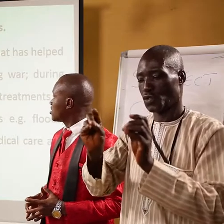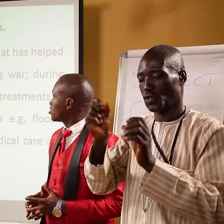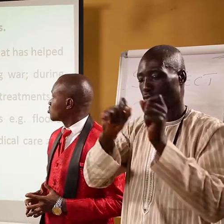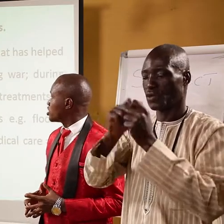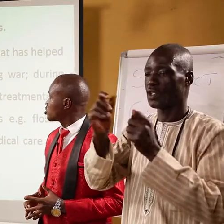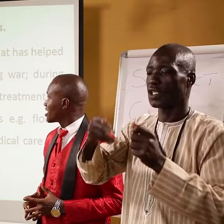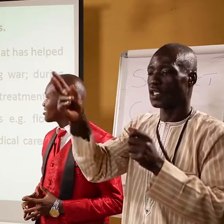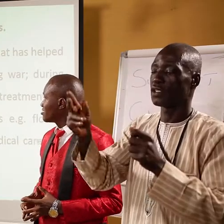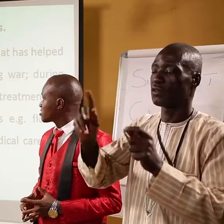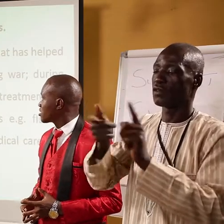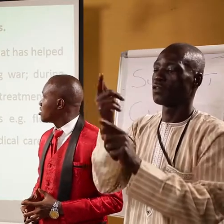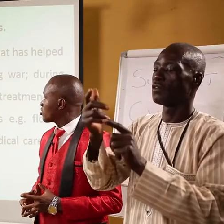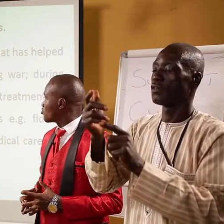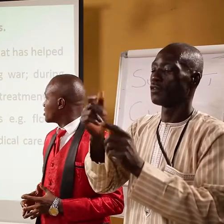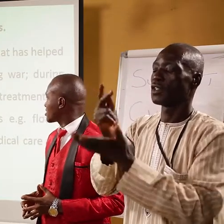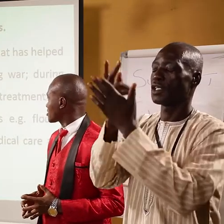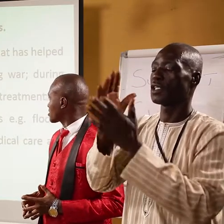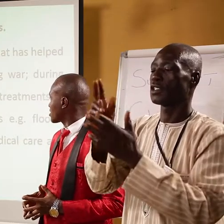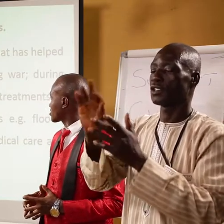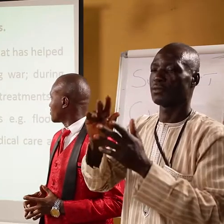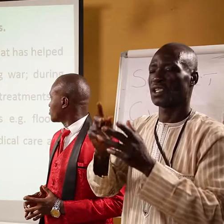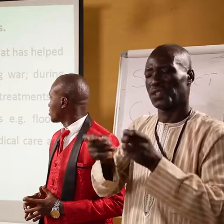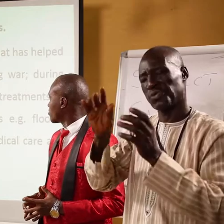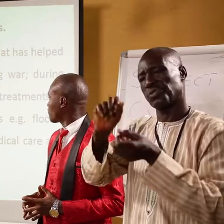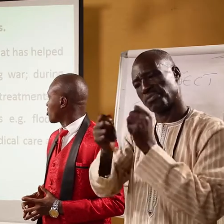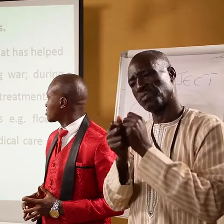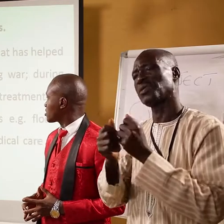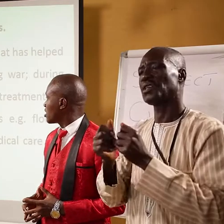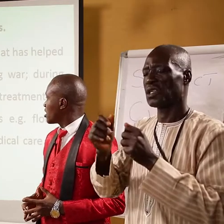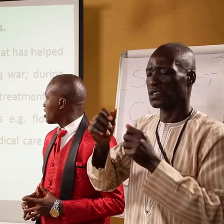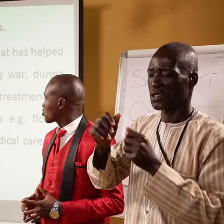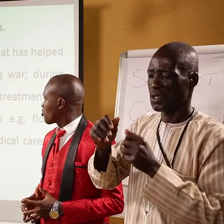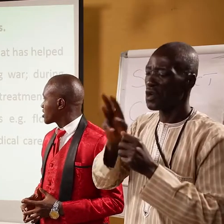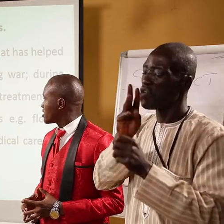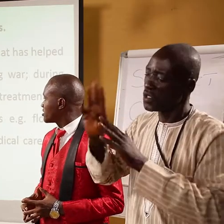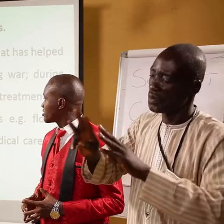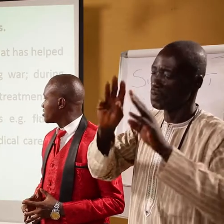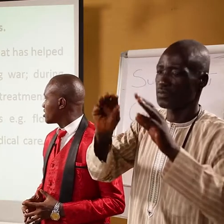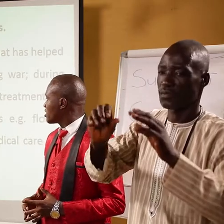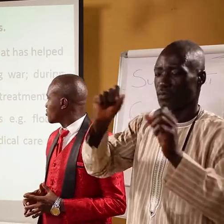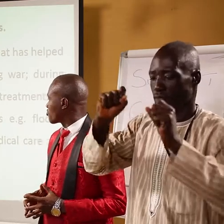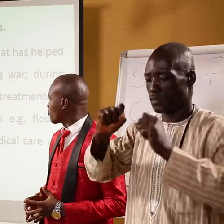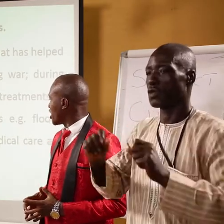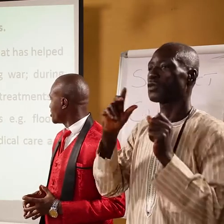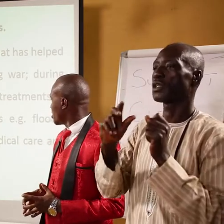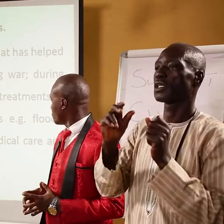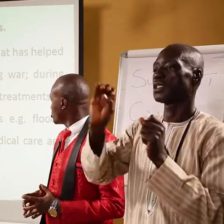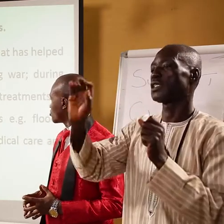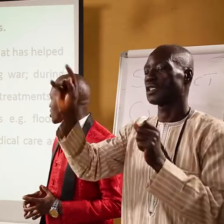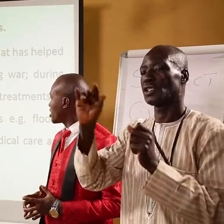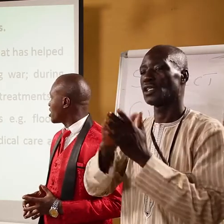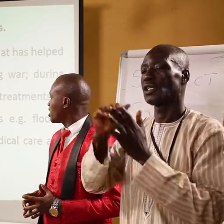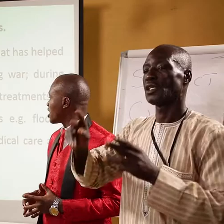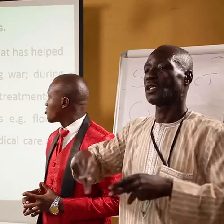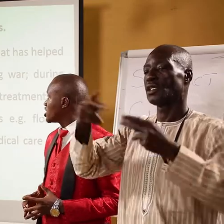treatment to injured athletes. During disasters, example, floods, earthquake, etc., they provide